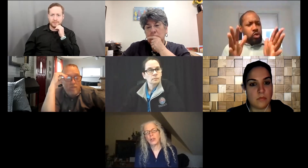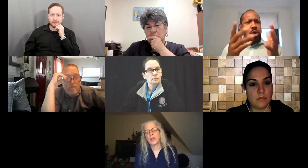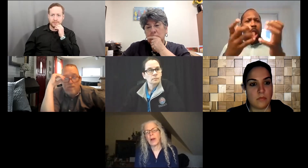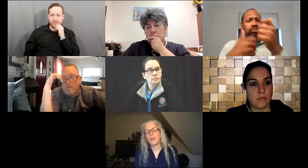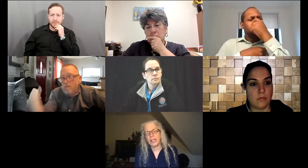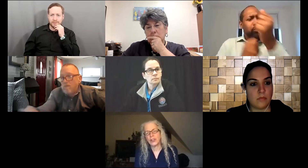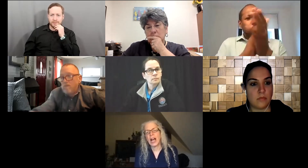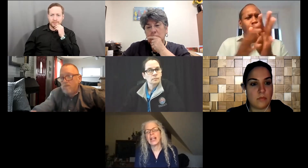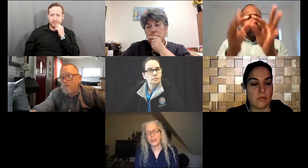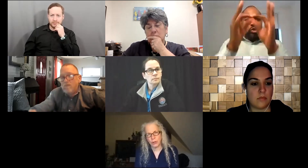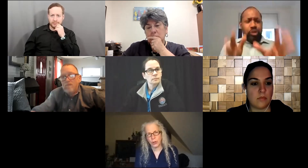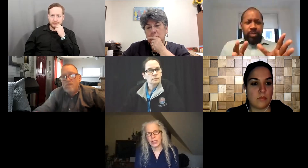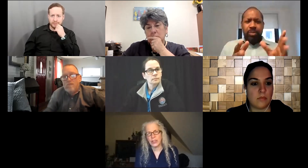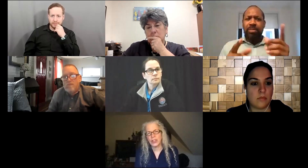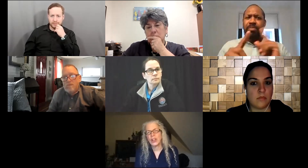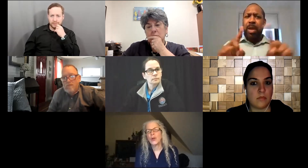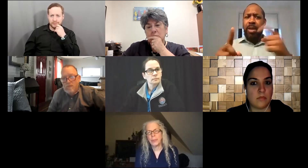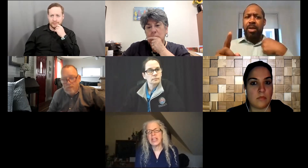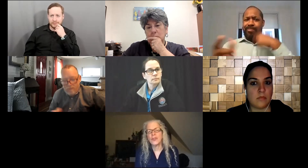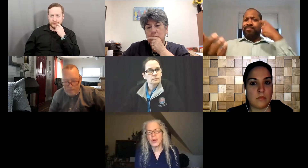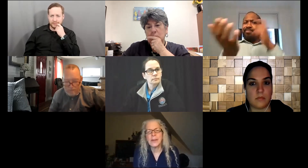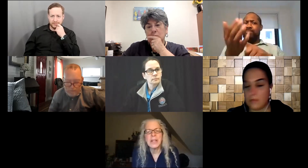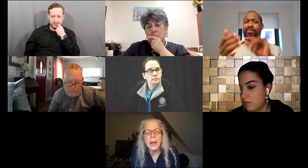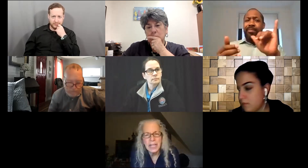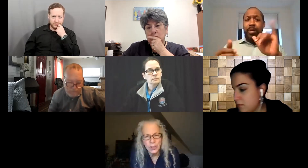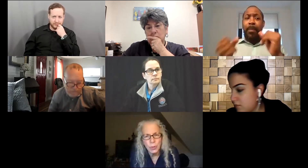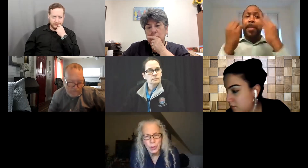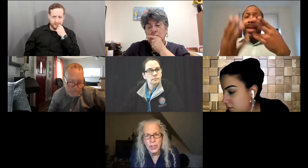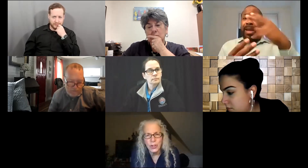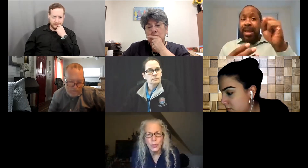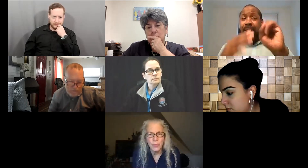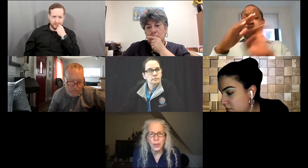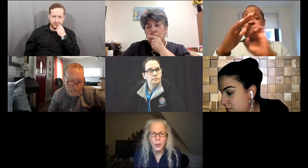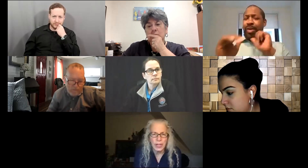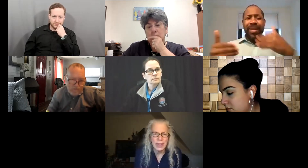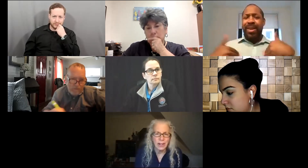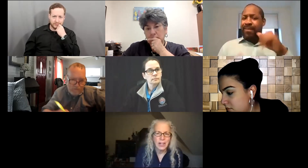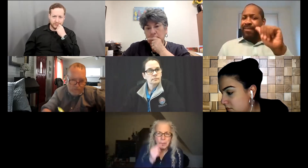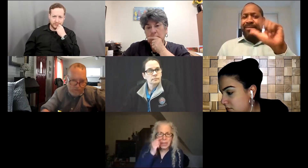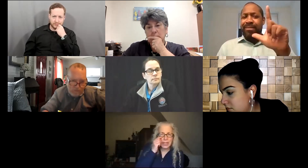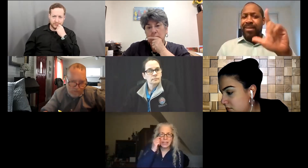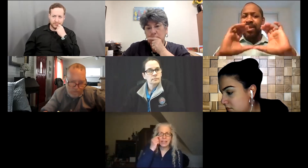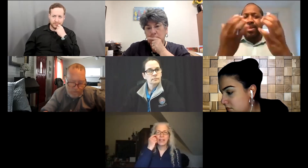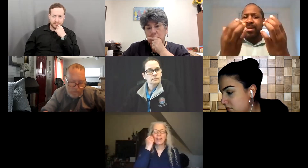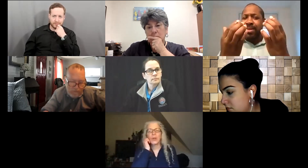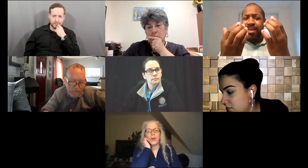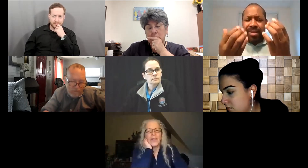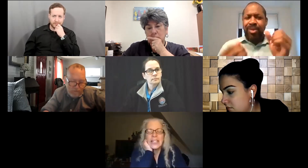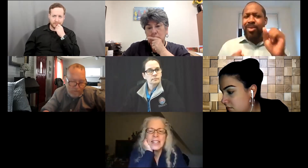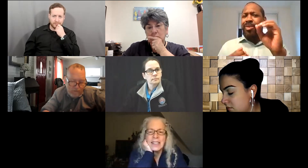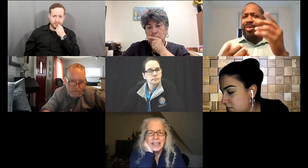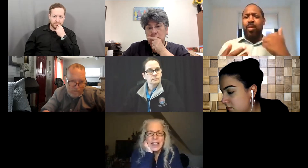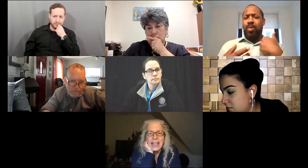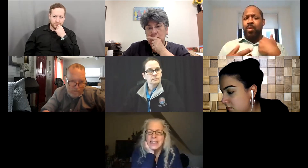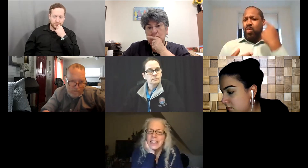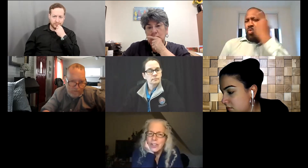could do some outreach to high school students who would be interested in becoming interpreters and do some recruiting there, because we don't have